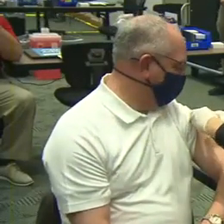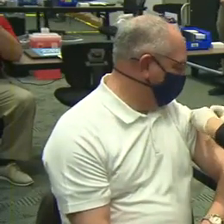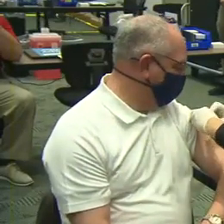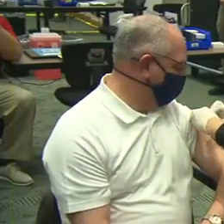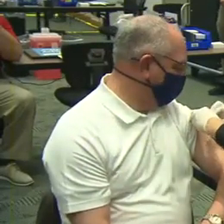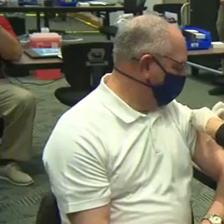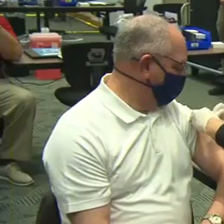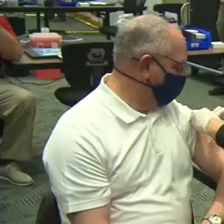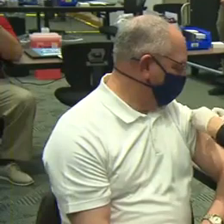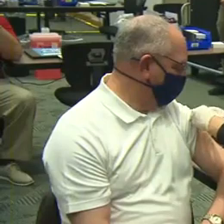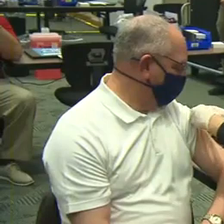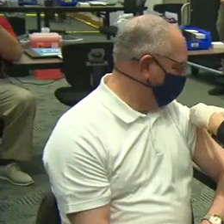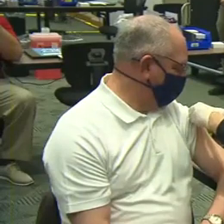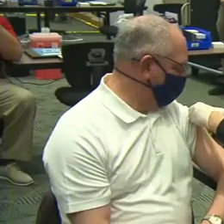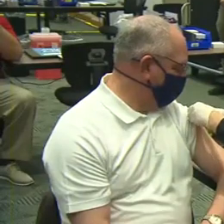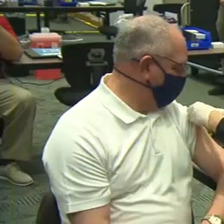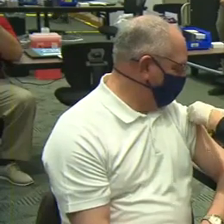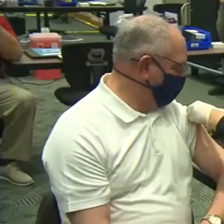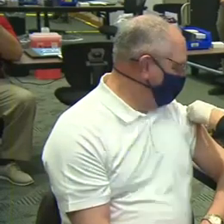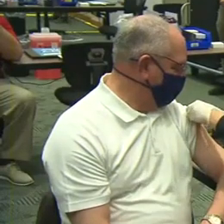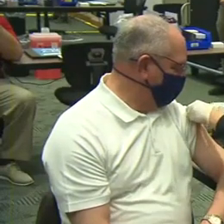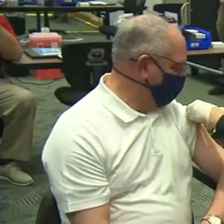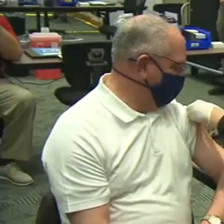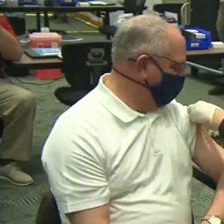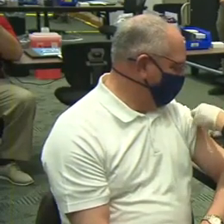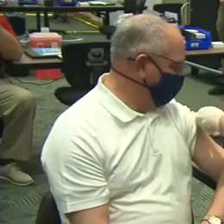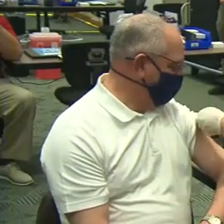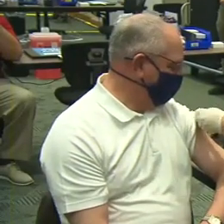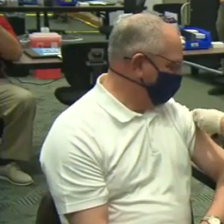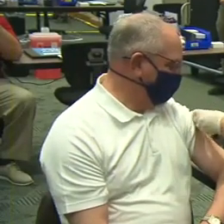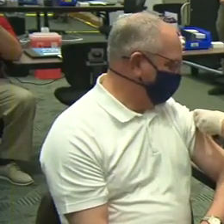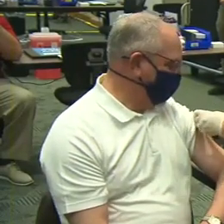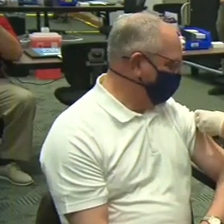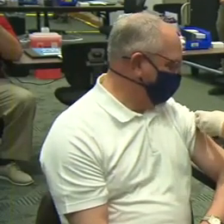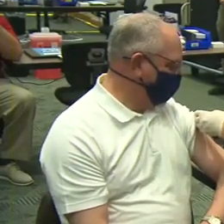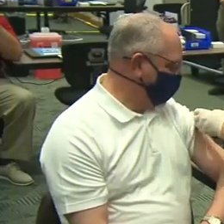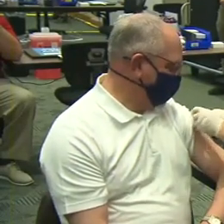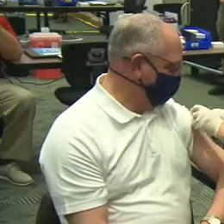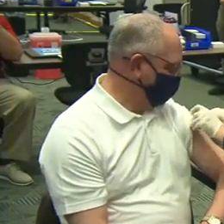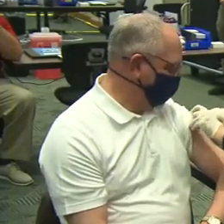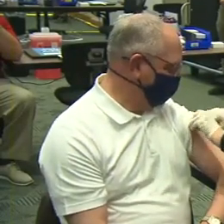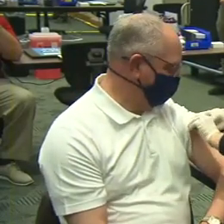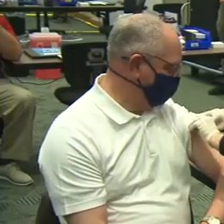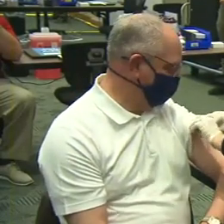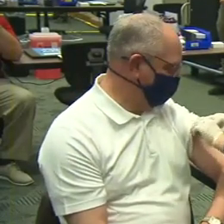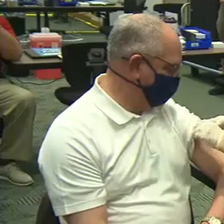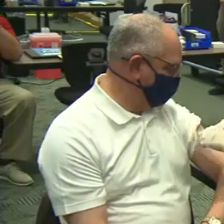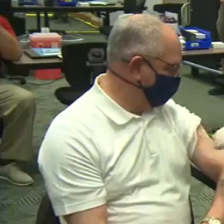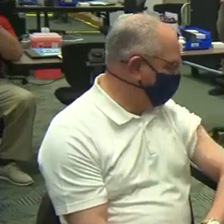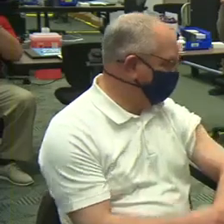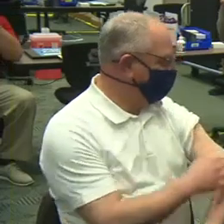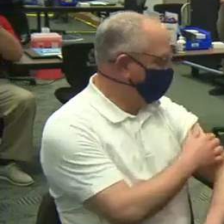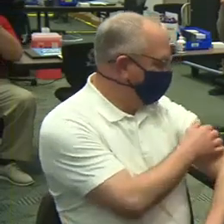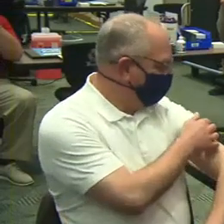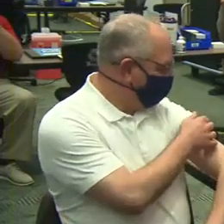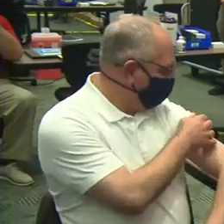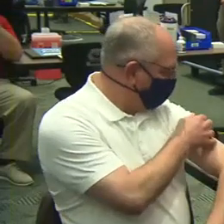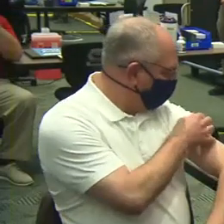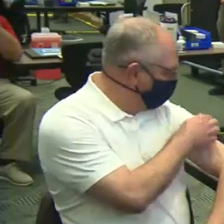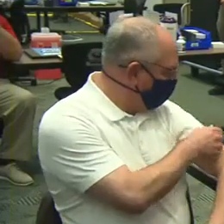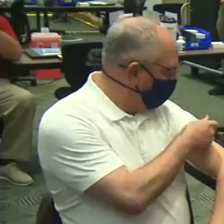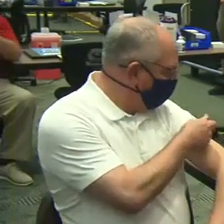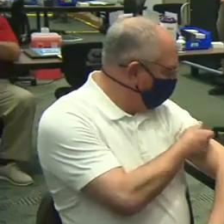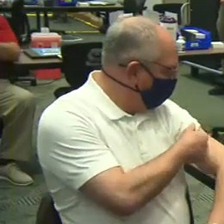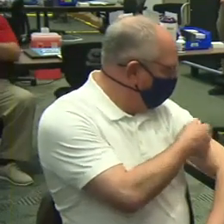or... Governor, does the vaccine hurt? Not any more than any other shot I've ever gotten. Thank you very much,